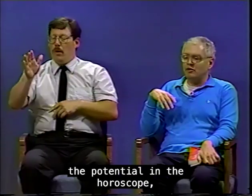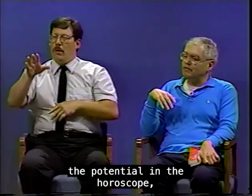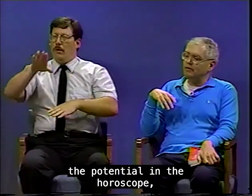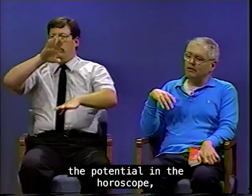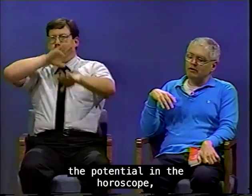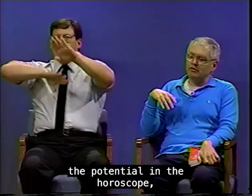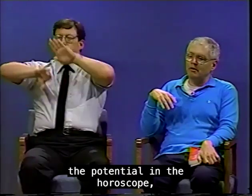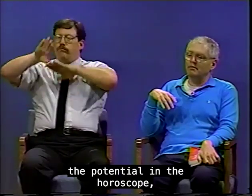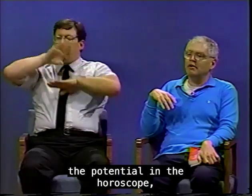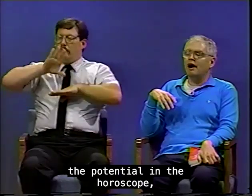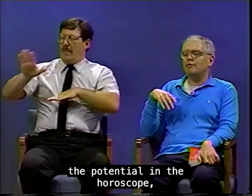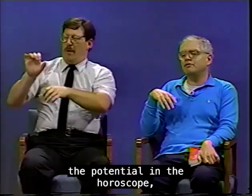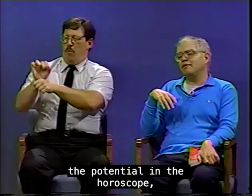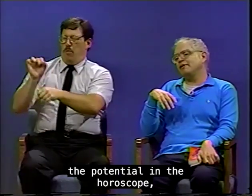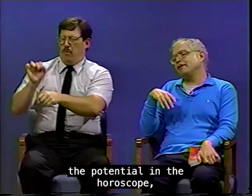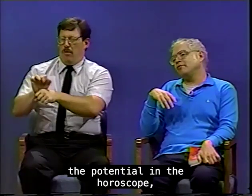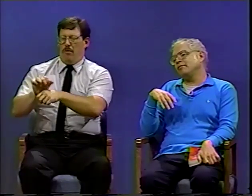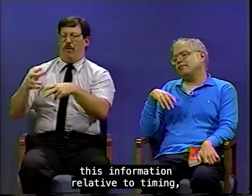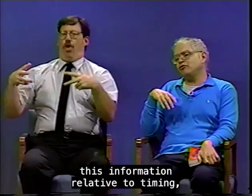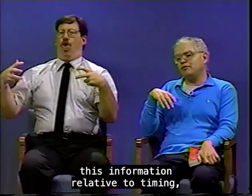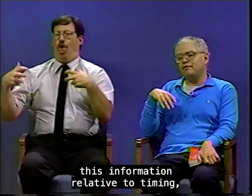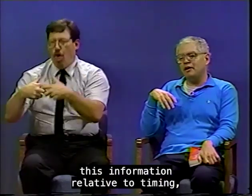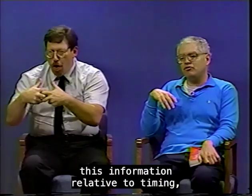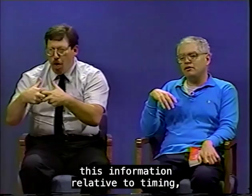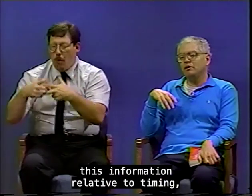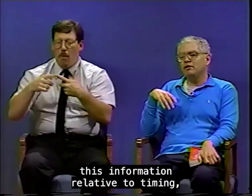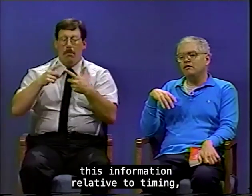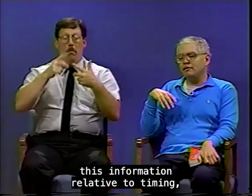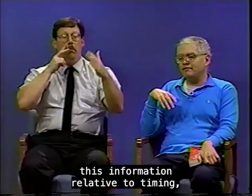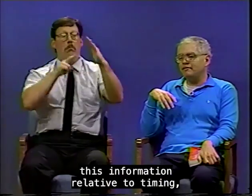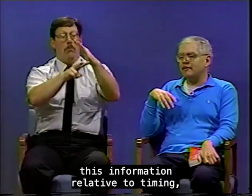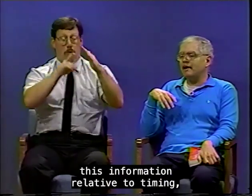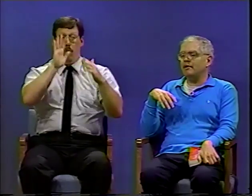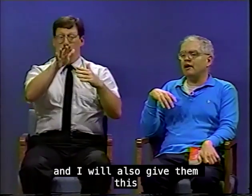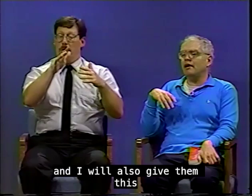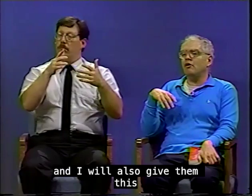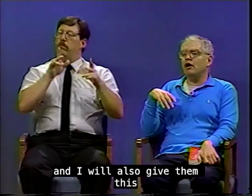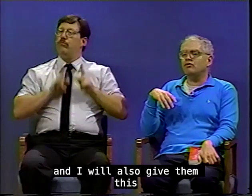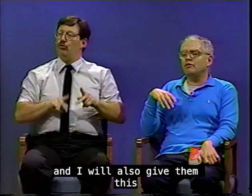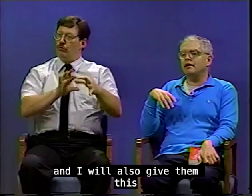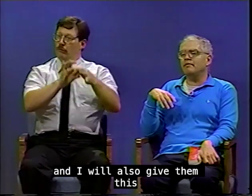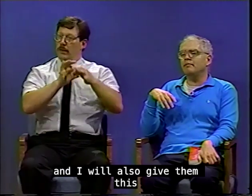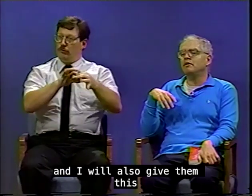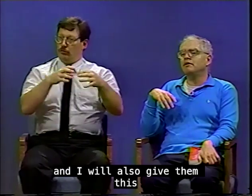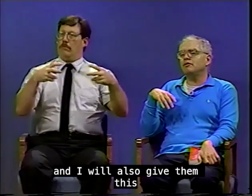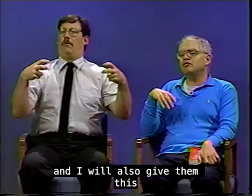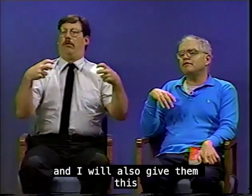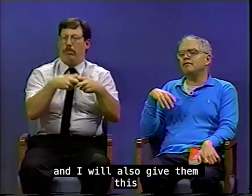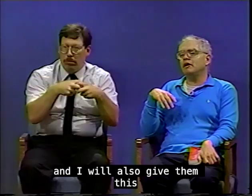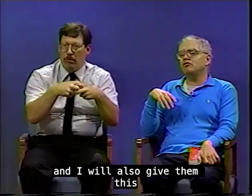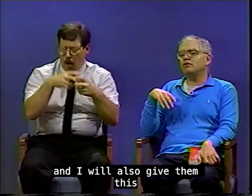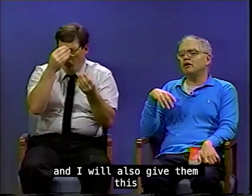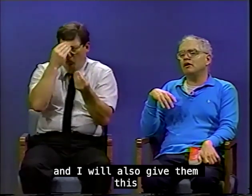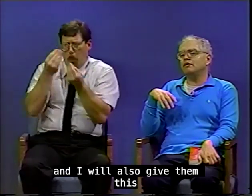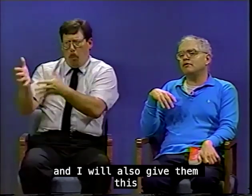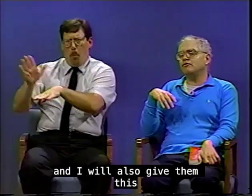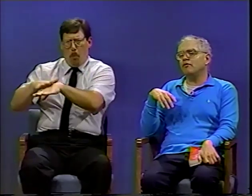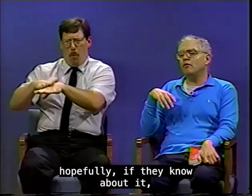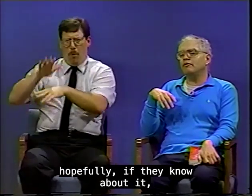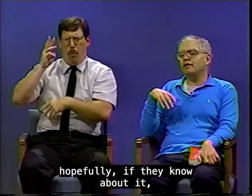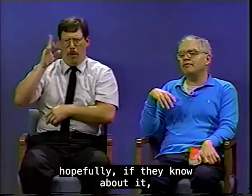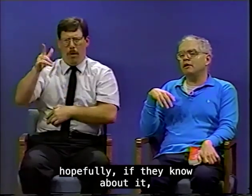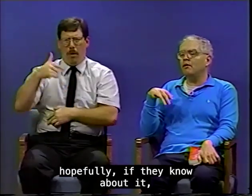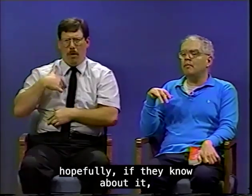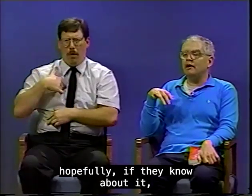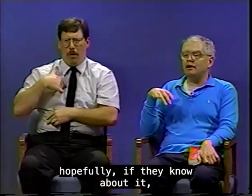the potential in the horoscope, I will definitely give them this information relative to timing, and I will also give them this information in terms